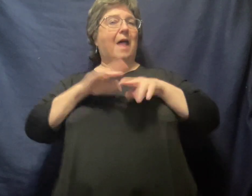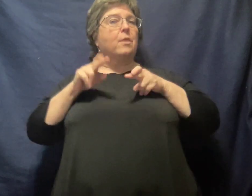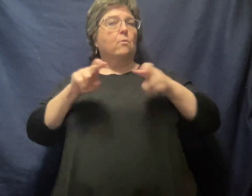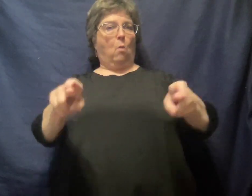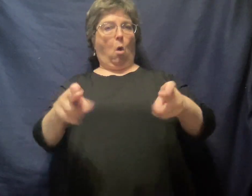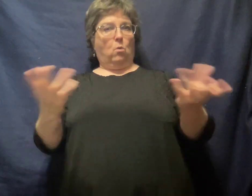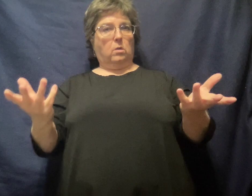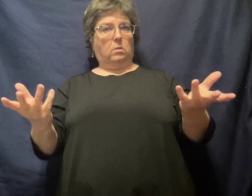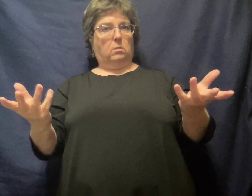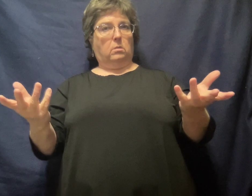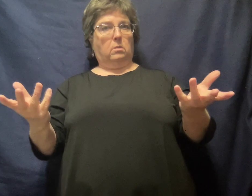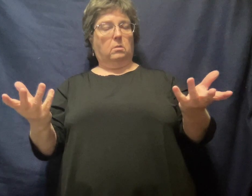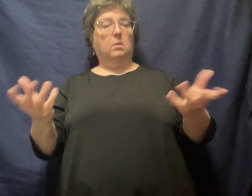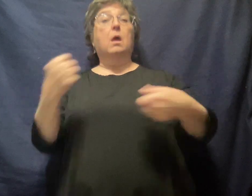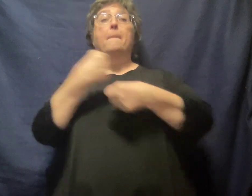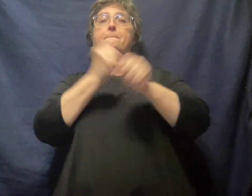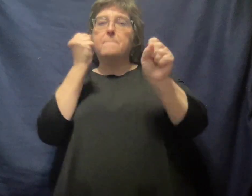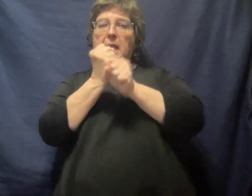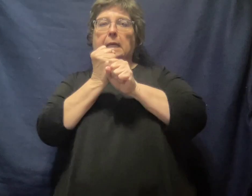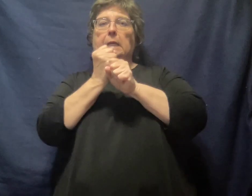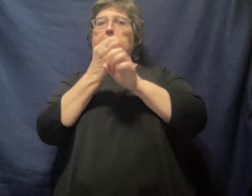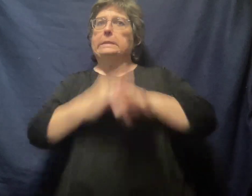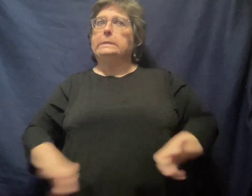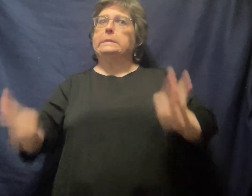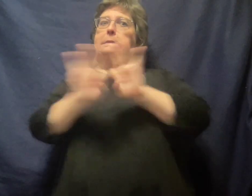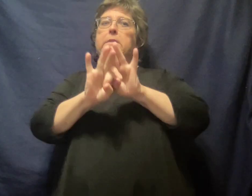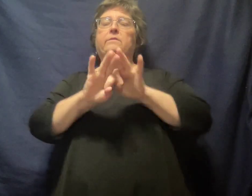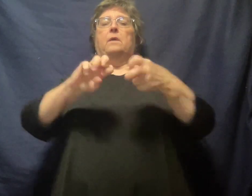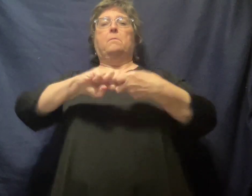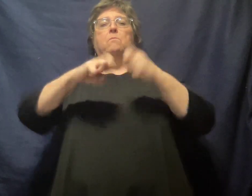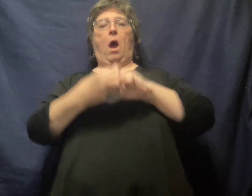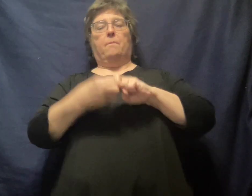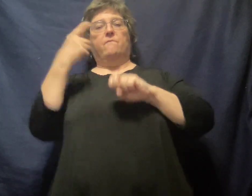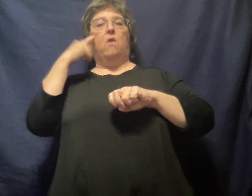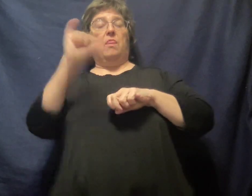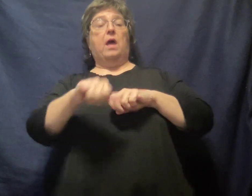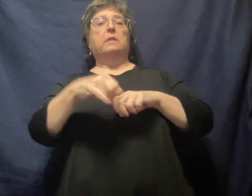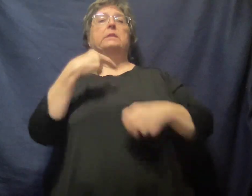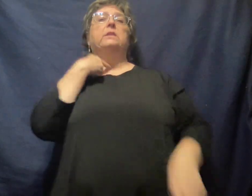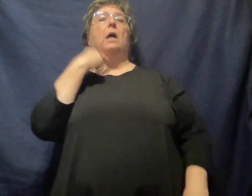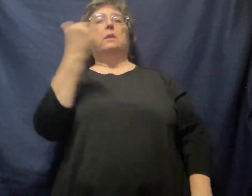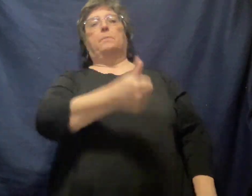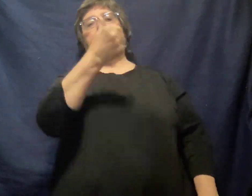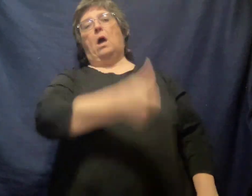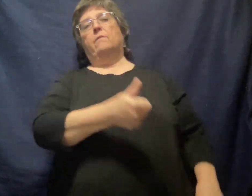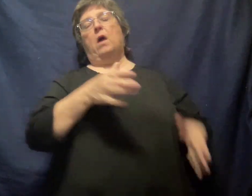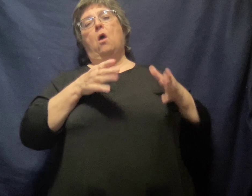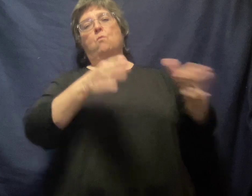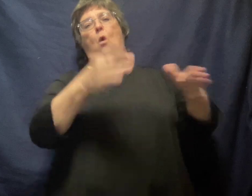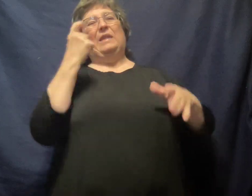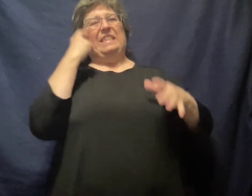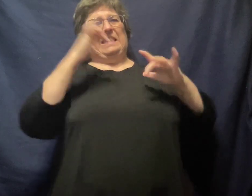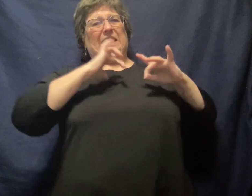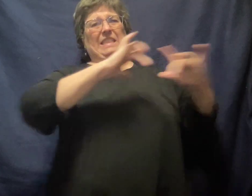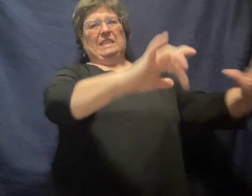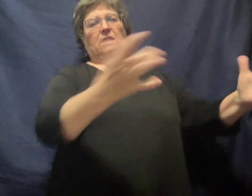and unfortunately creating significant problems for us because then they get stuck themselves on a road we just cleared. So, Greg.